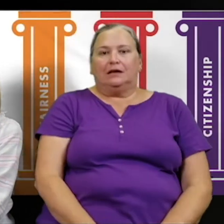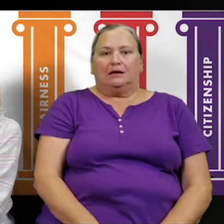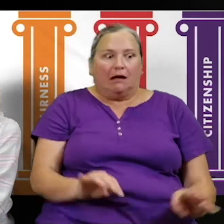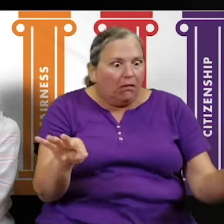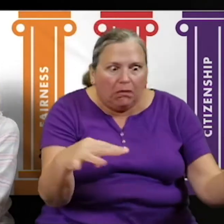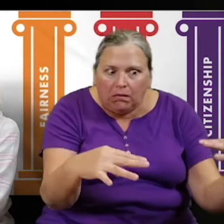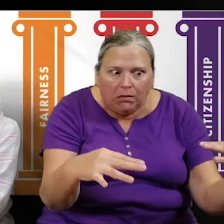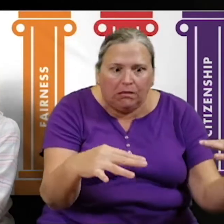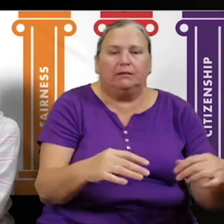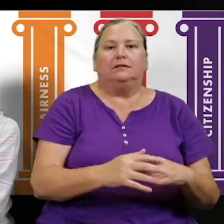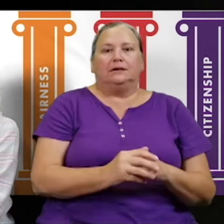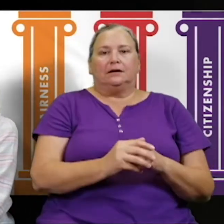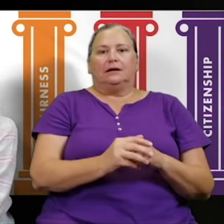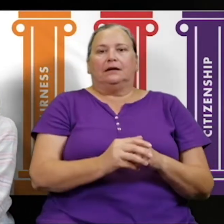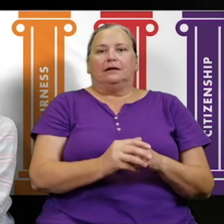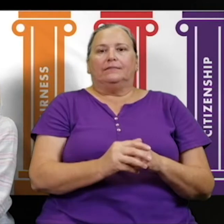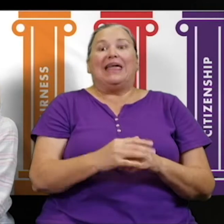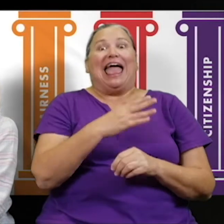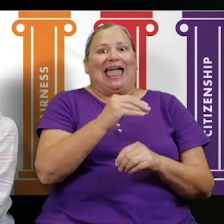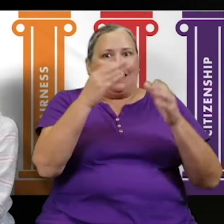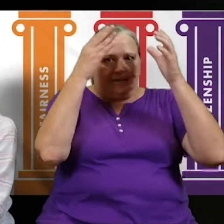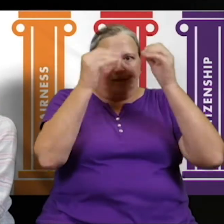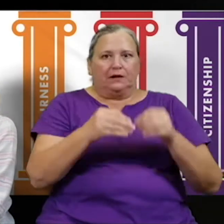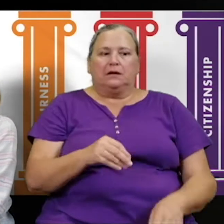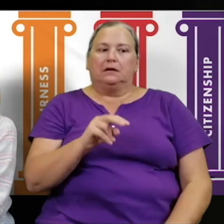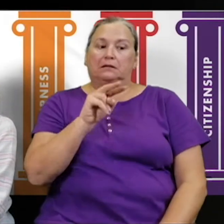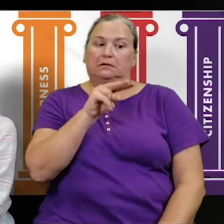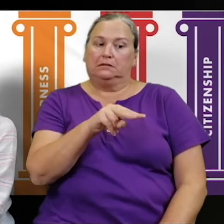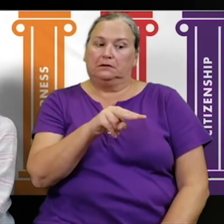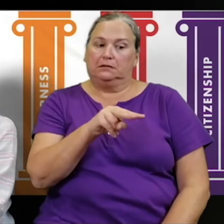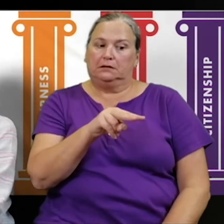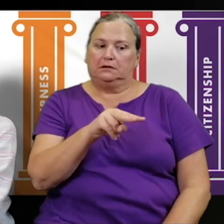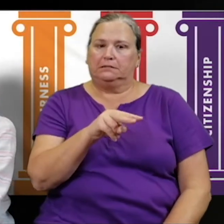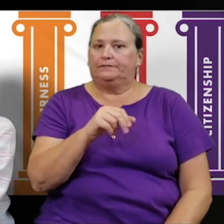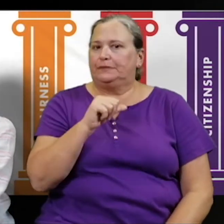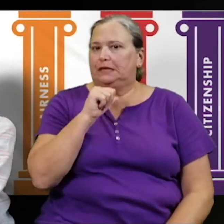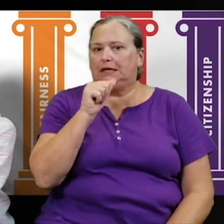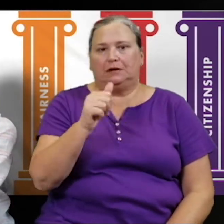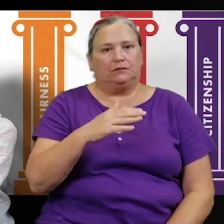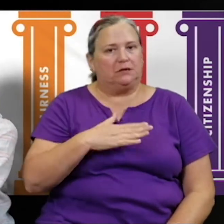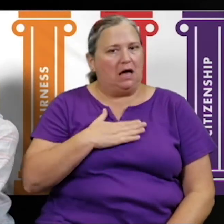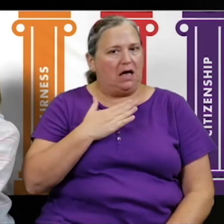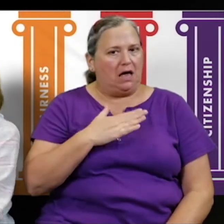looked, including Mr. Slinger. He was not amused.